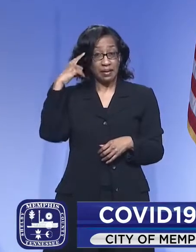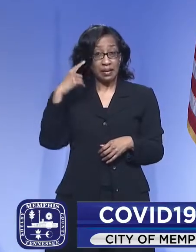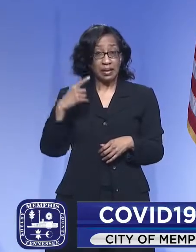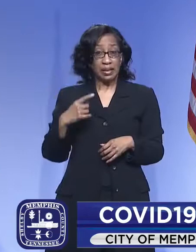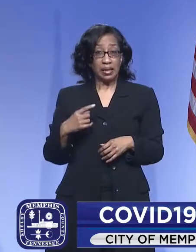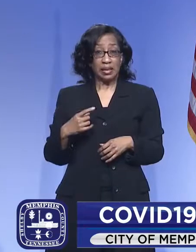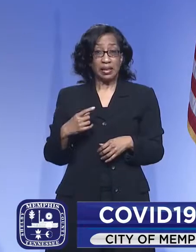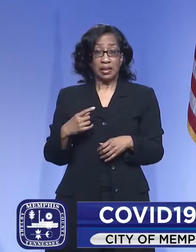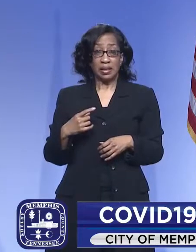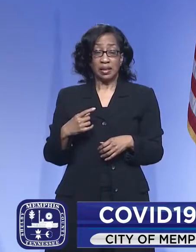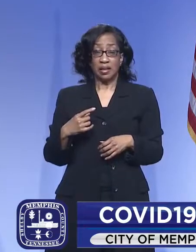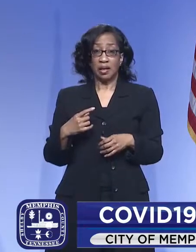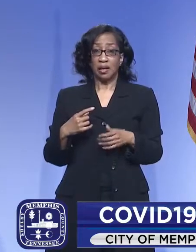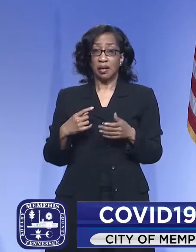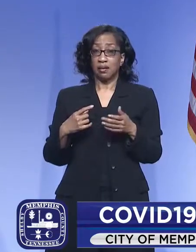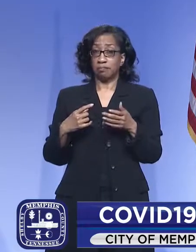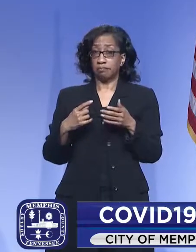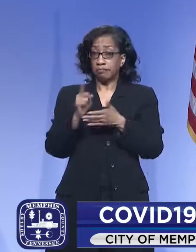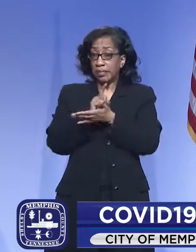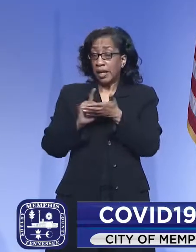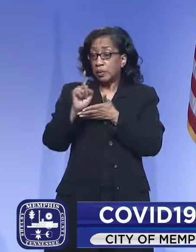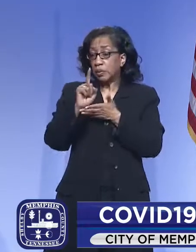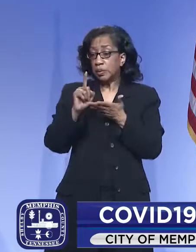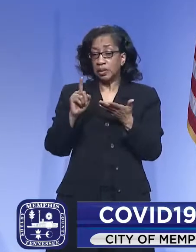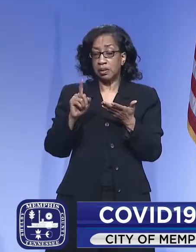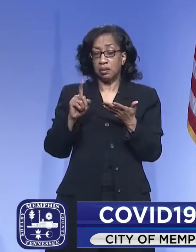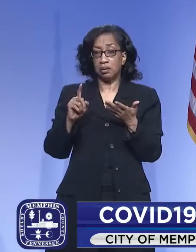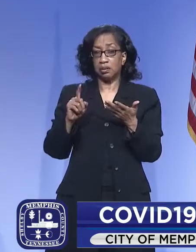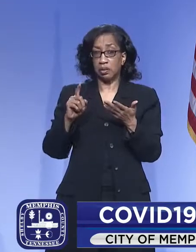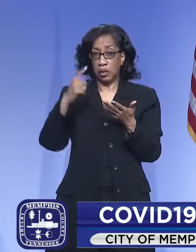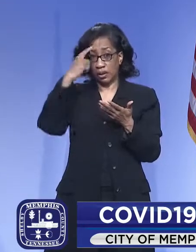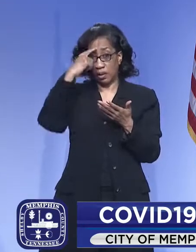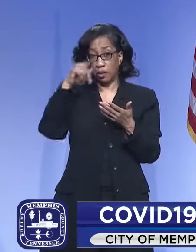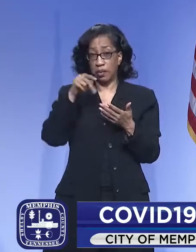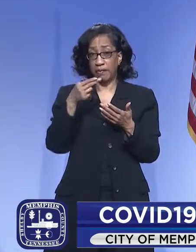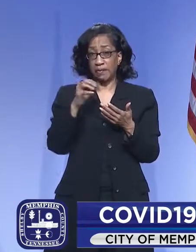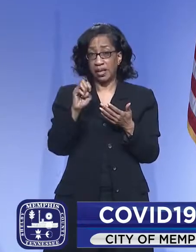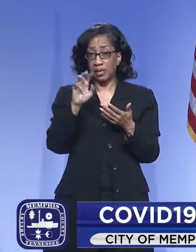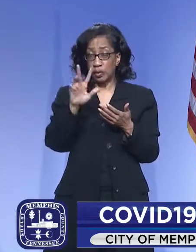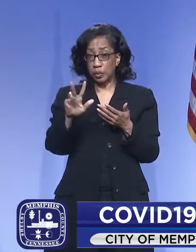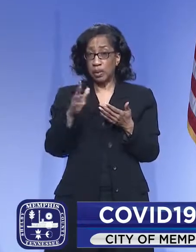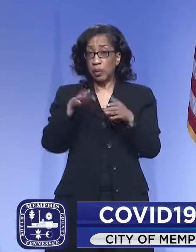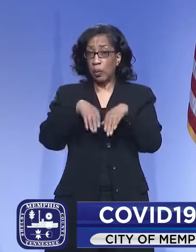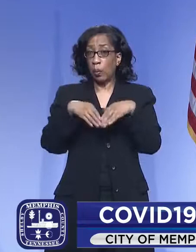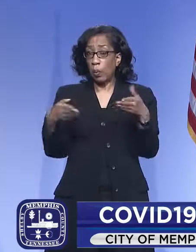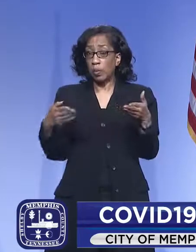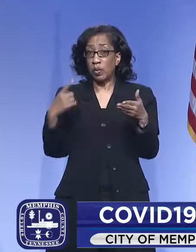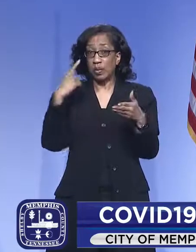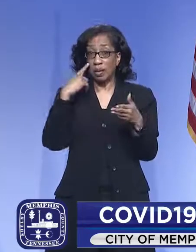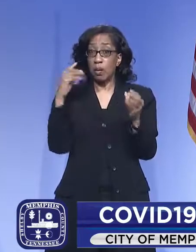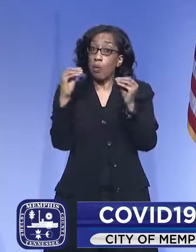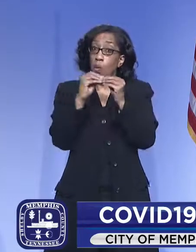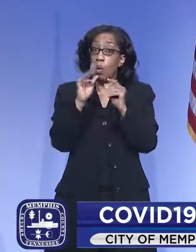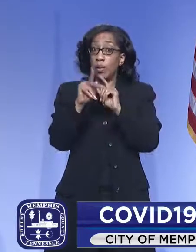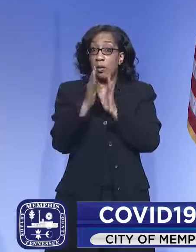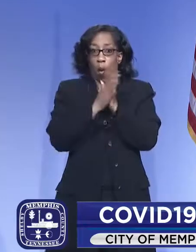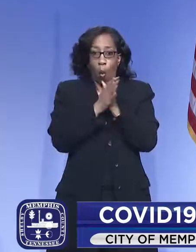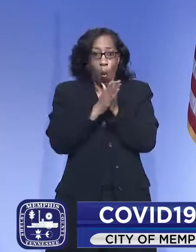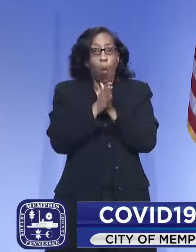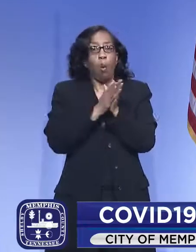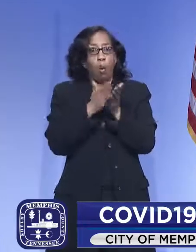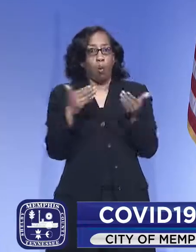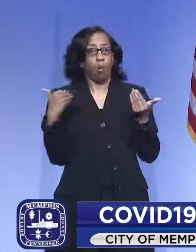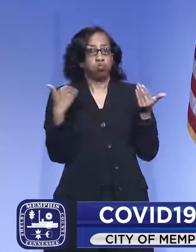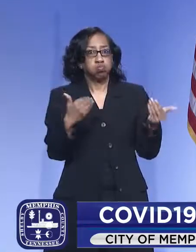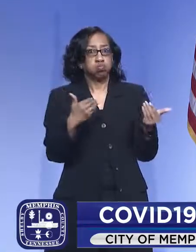is going to be there when that next or in this final phase opens up? Or do you think that there may be work to do to get, say, maybe the younger